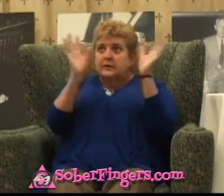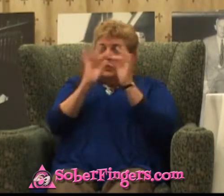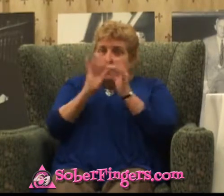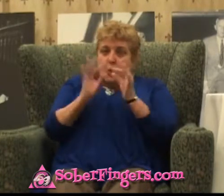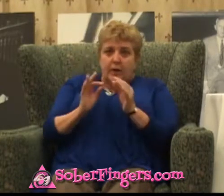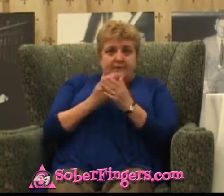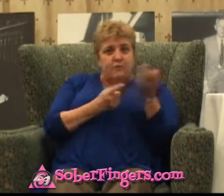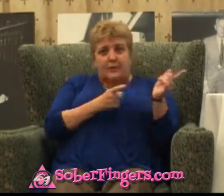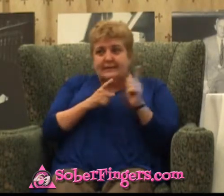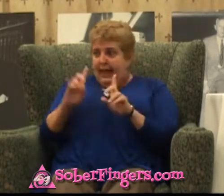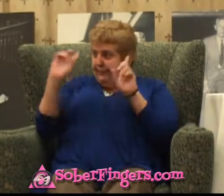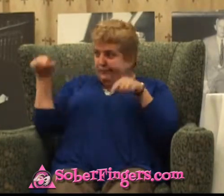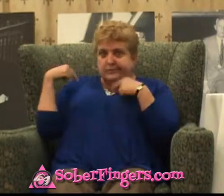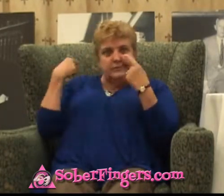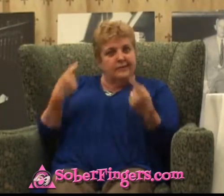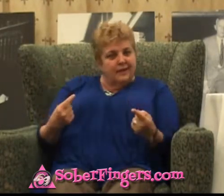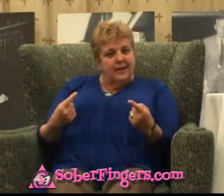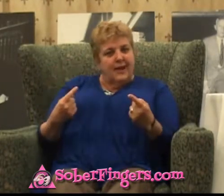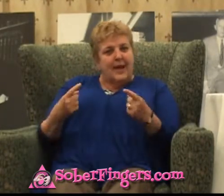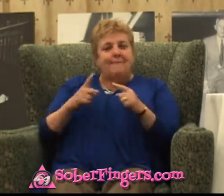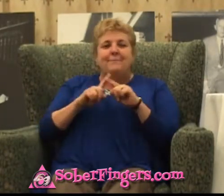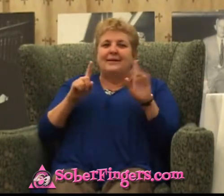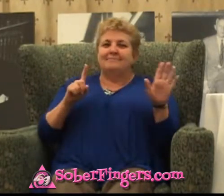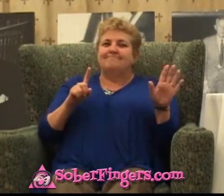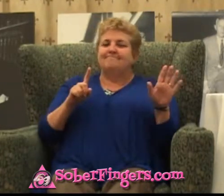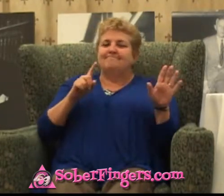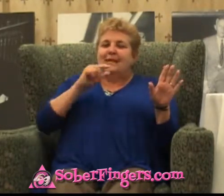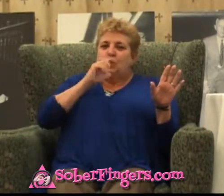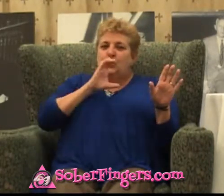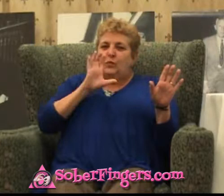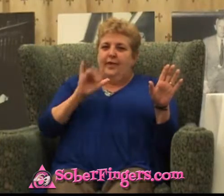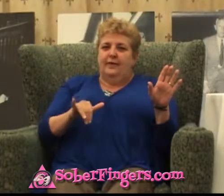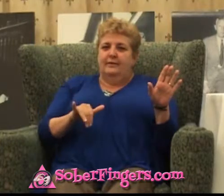me because of that. But I certainly won't do that, because all of you have been